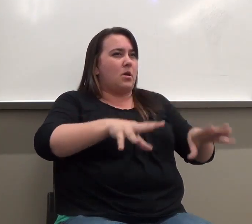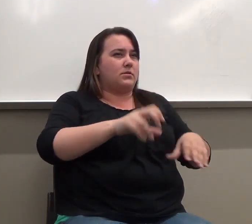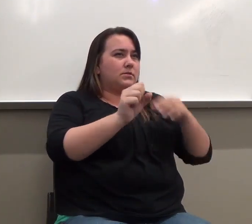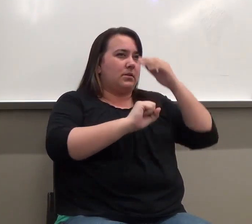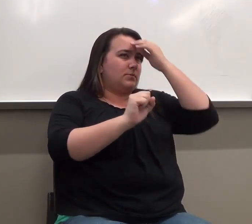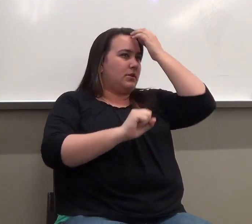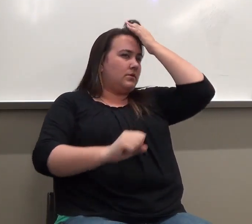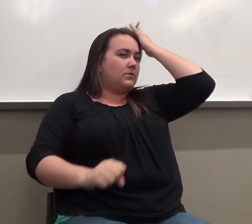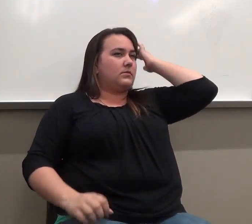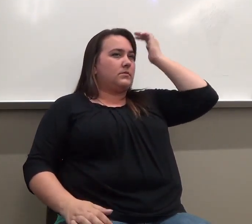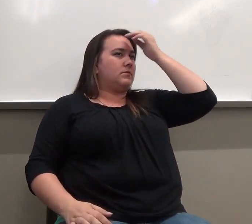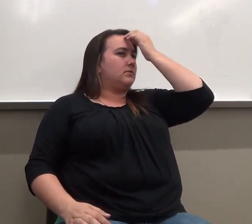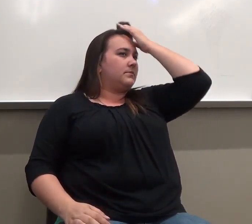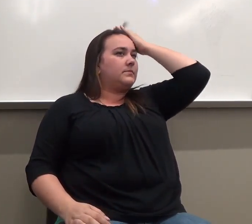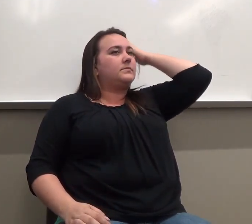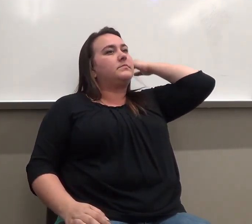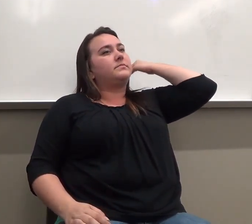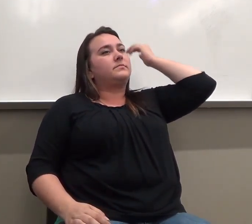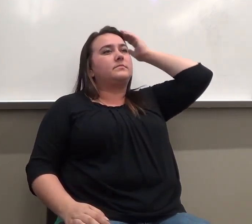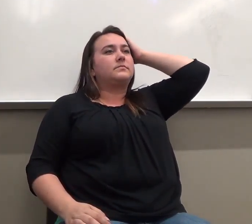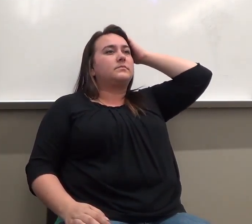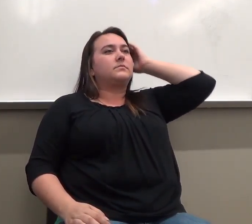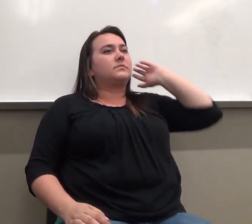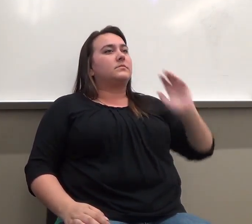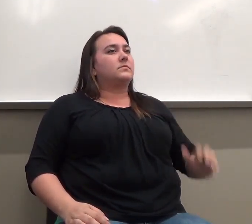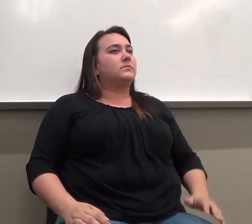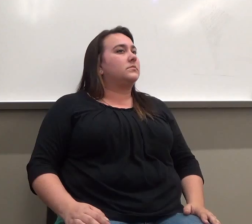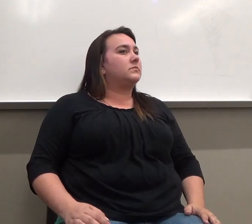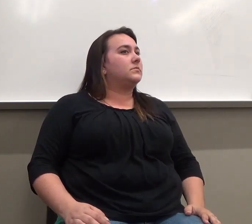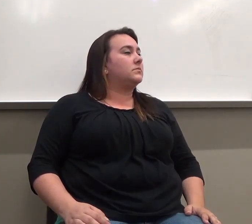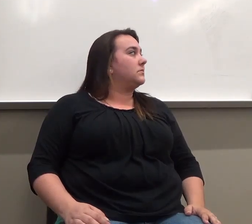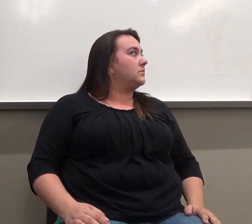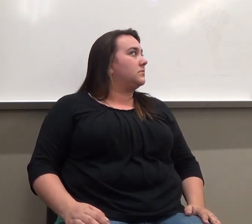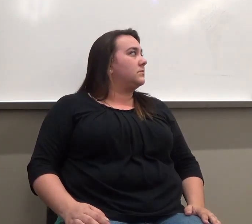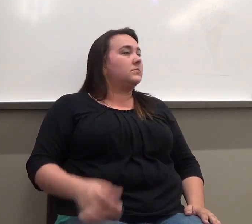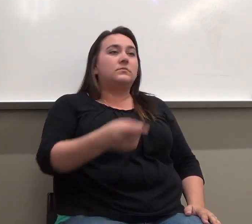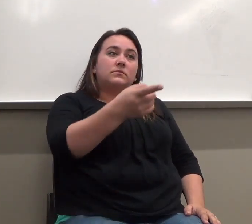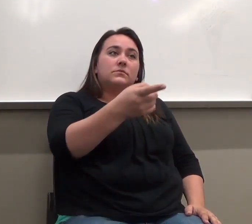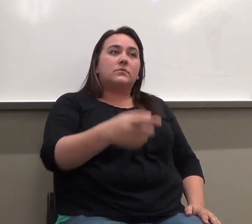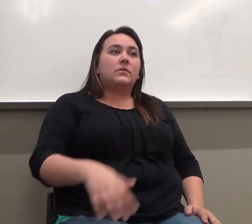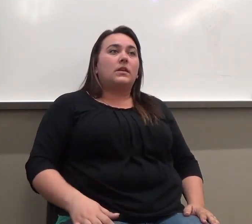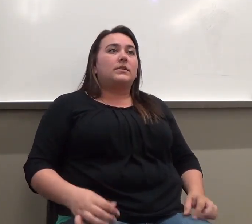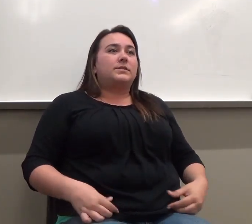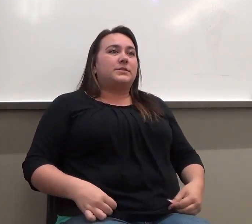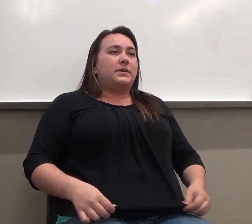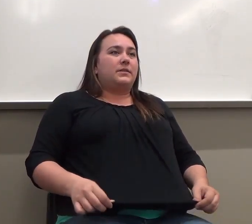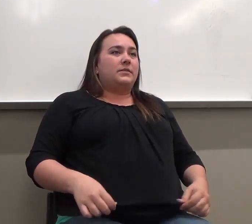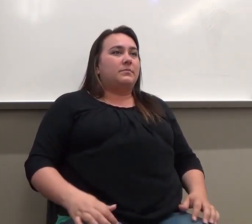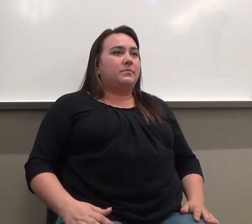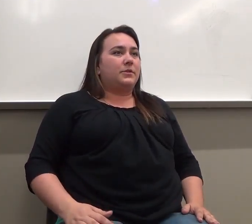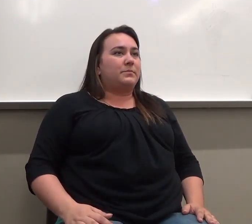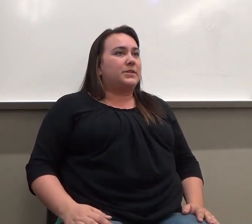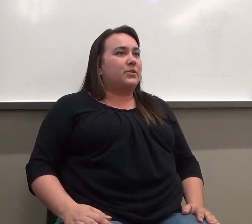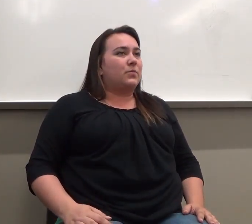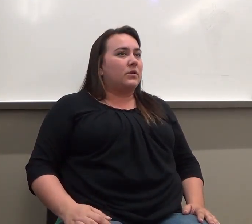subject or a nearest noun agreement error? Does it mean you're missing a word